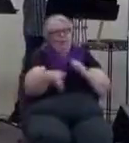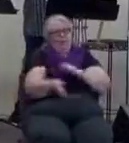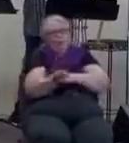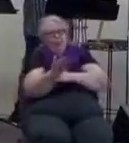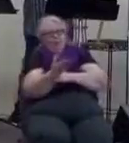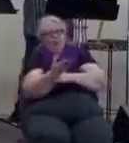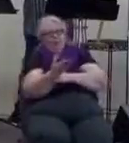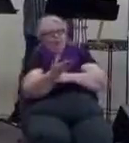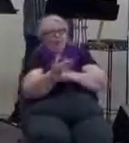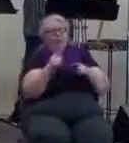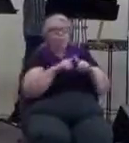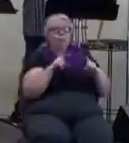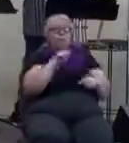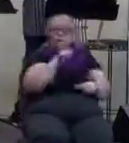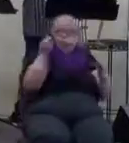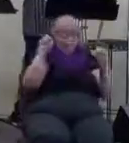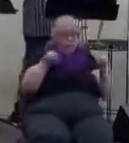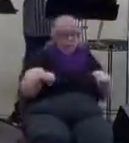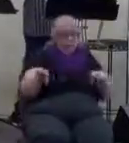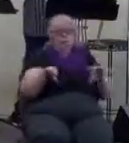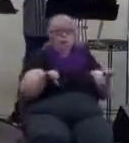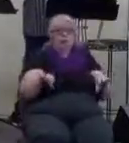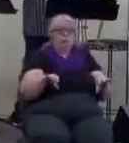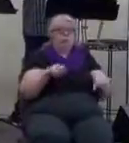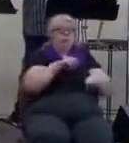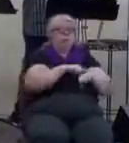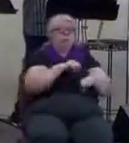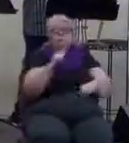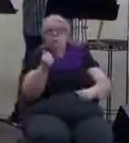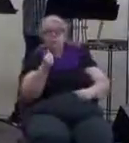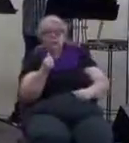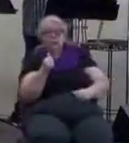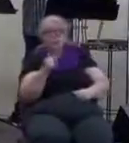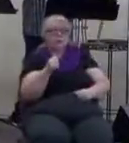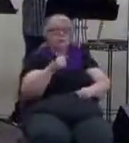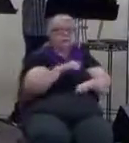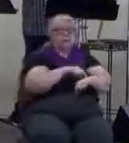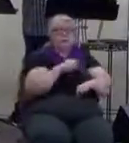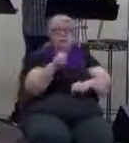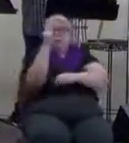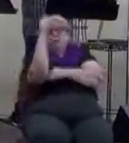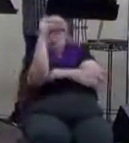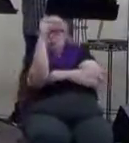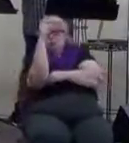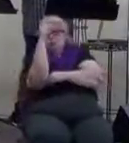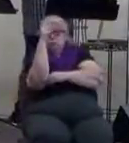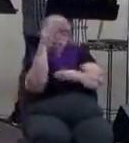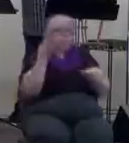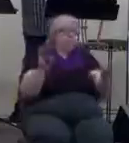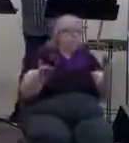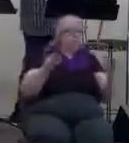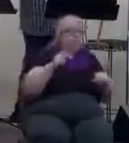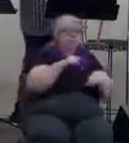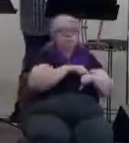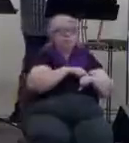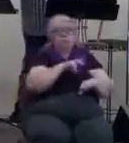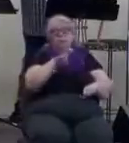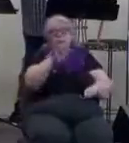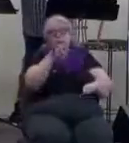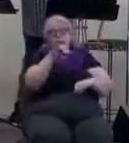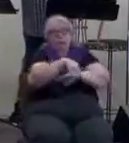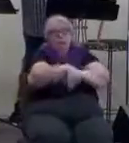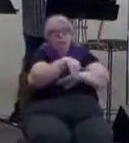But you can do it at 10, or 12, or 7 at night. Spend time with God so you